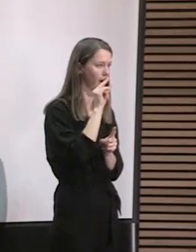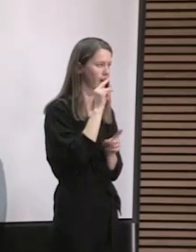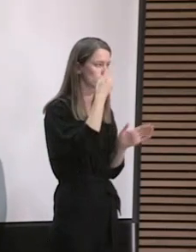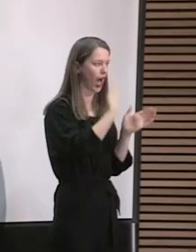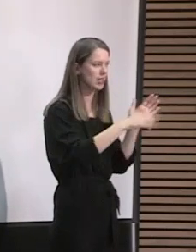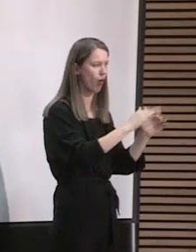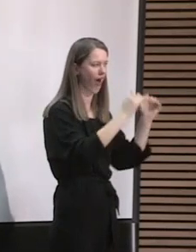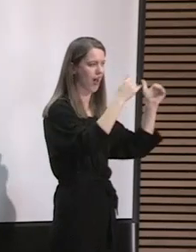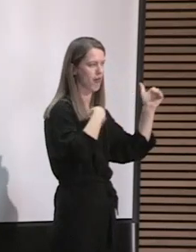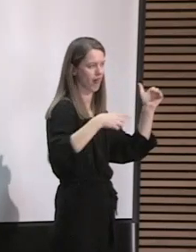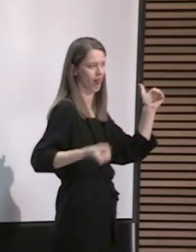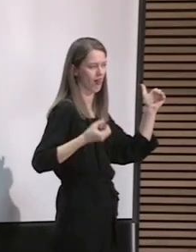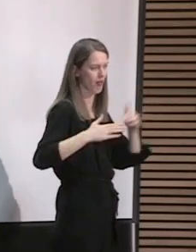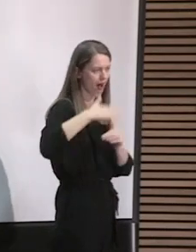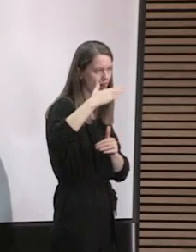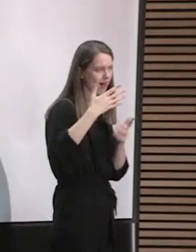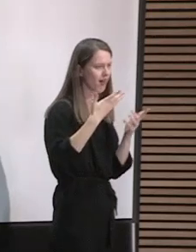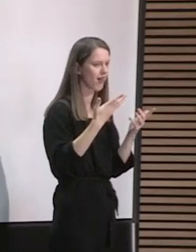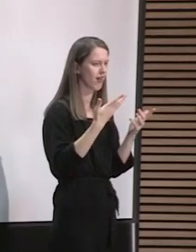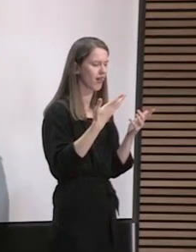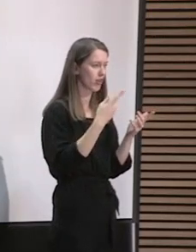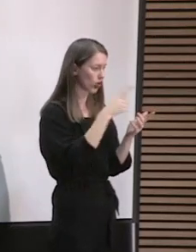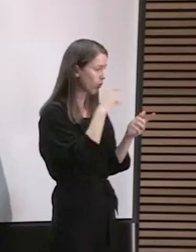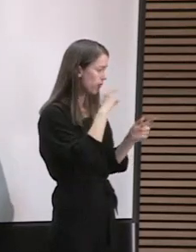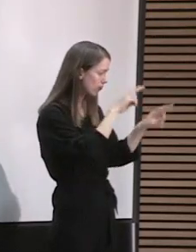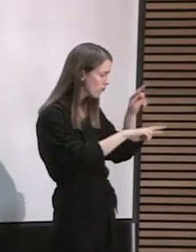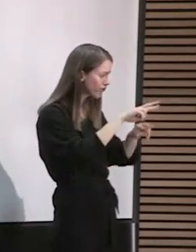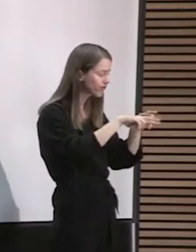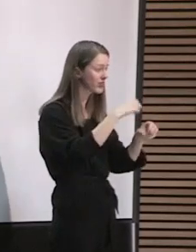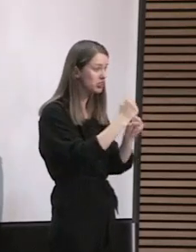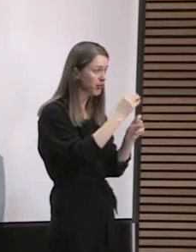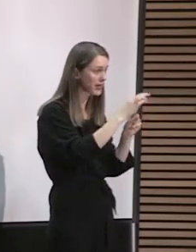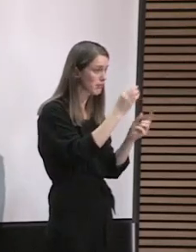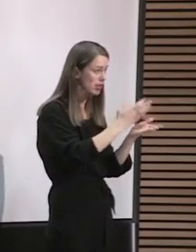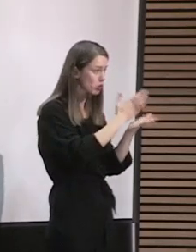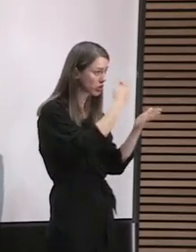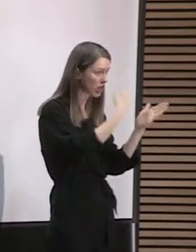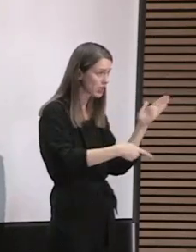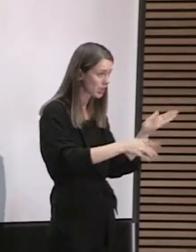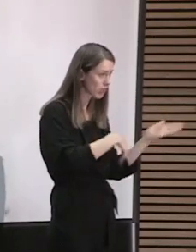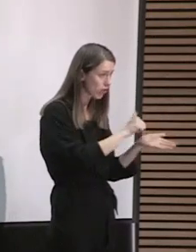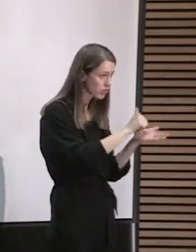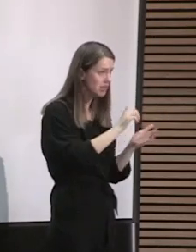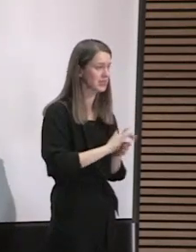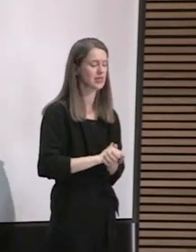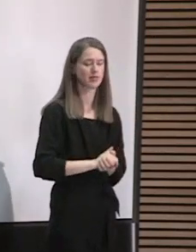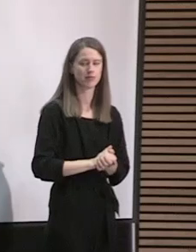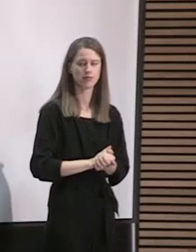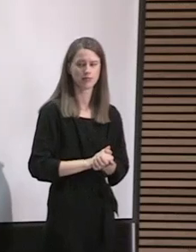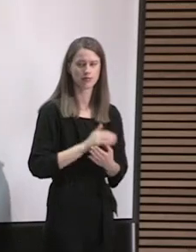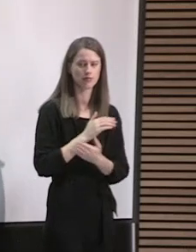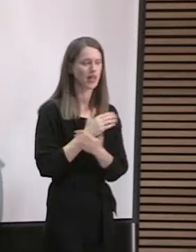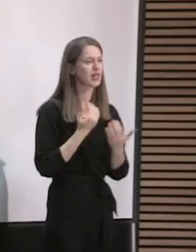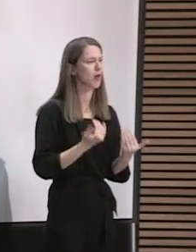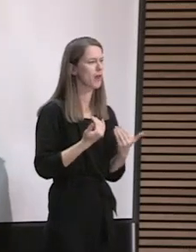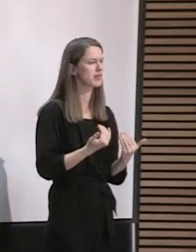charge for the higher test? I mean, is there enough checks and balances to make sure that they're charging for the appropriate tier? So at the moment, there's